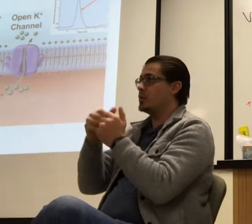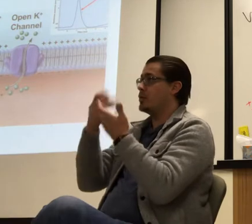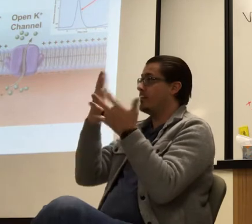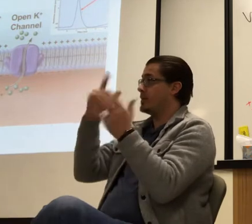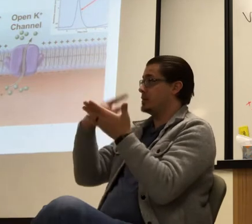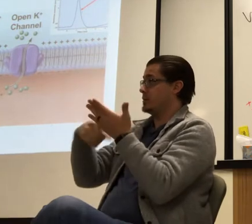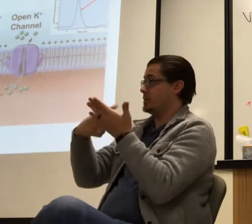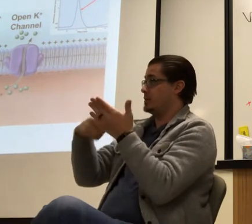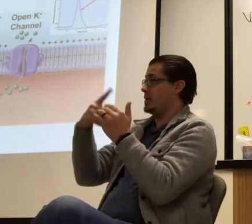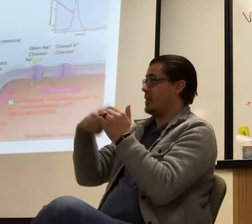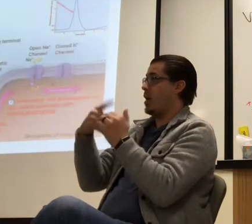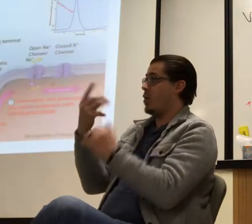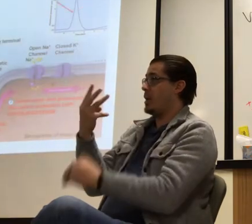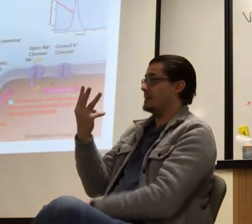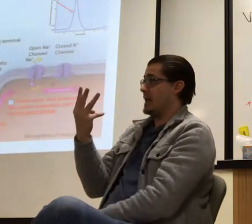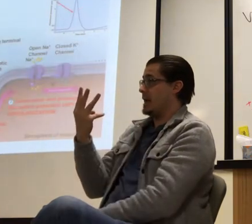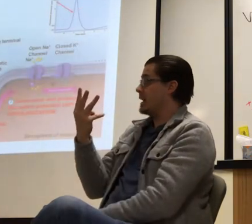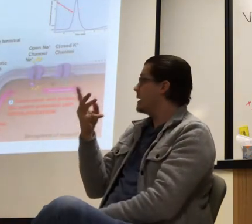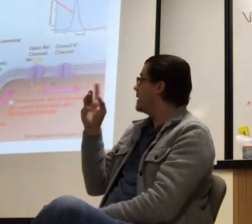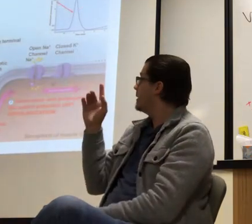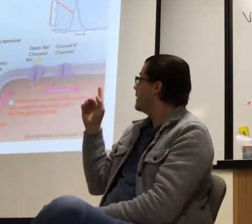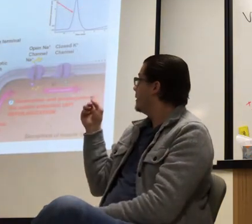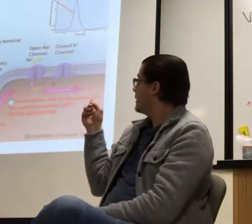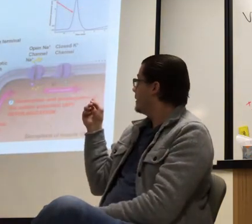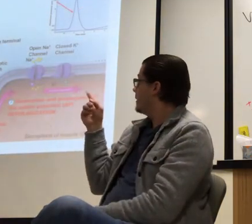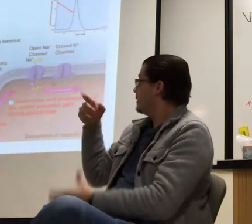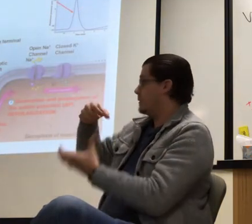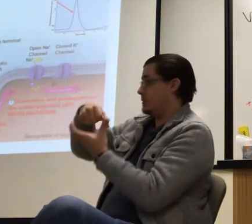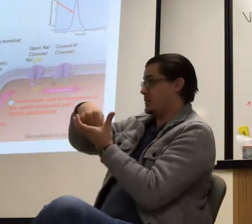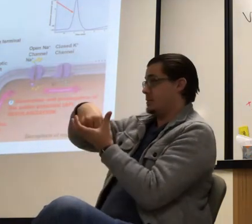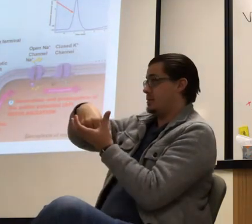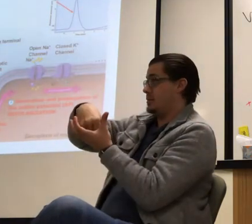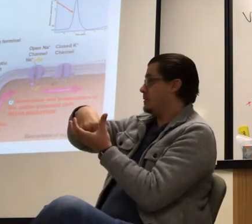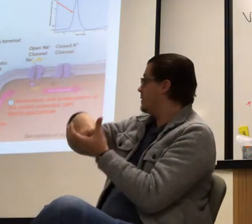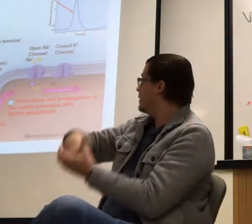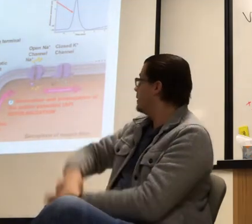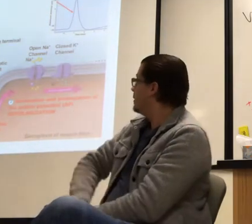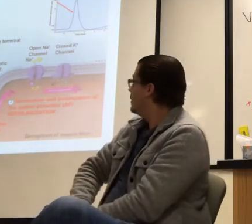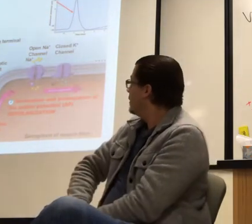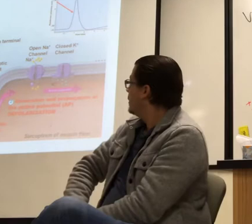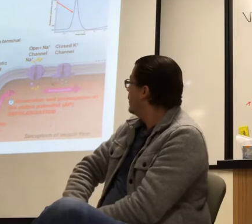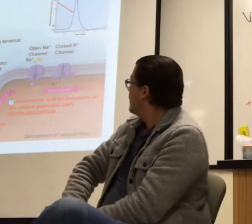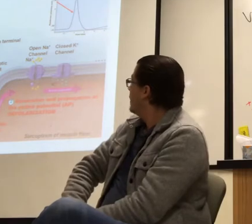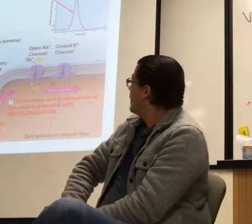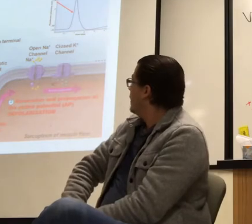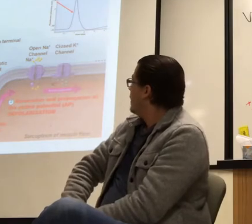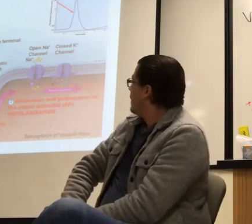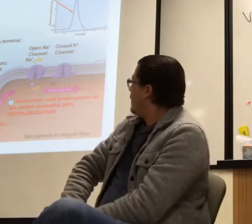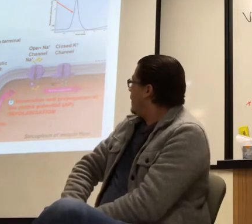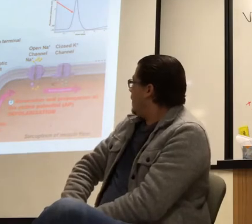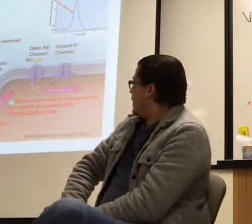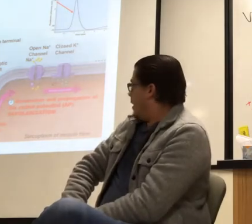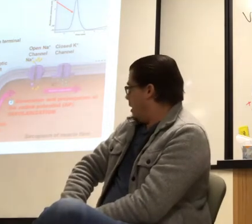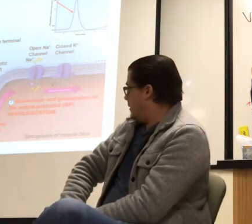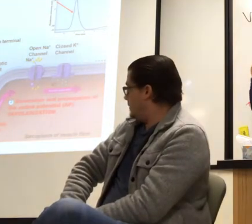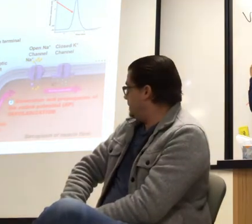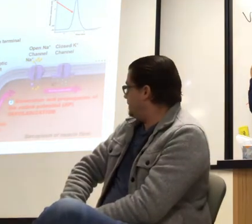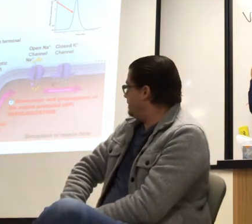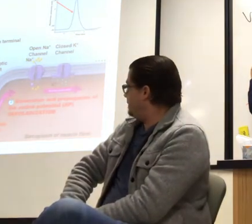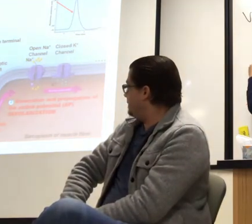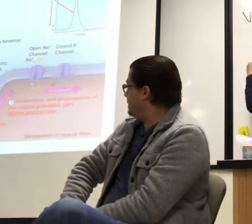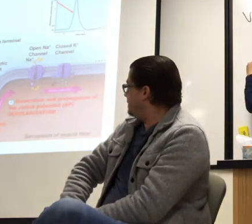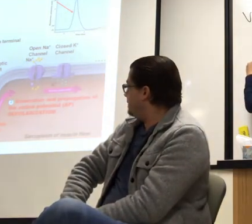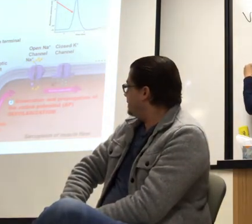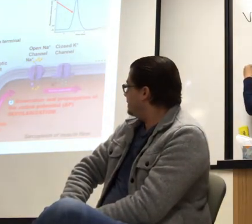about last time. One last time, to go back to this slide. What did we categorize kind